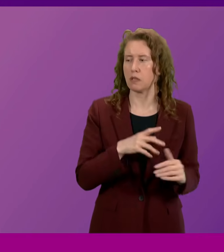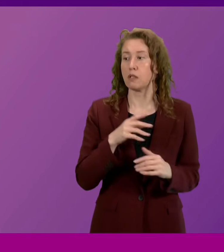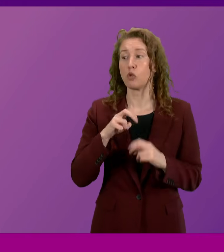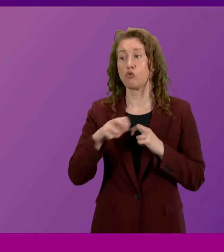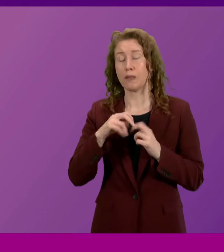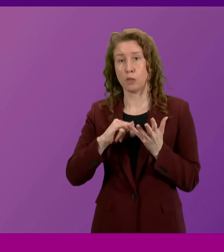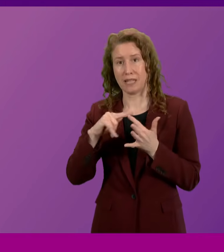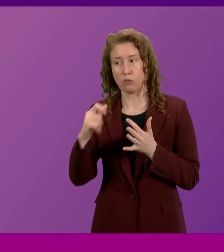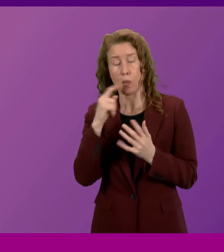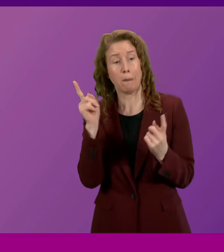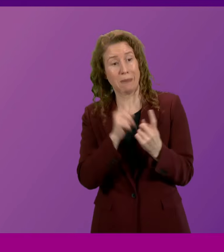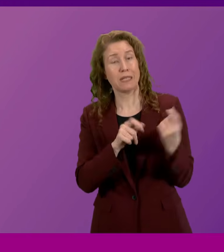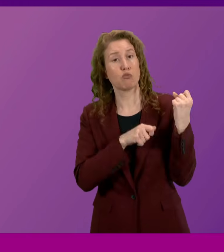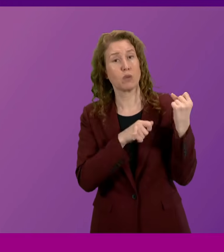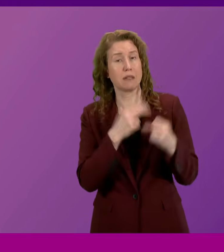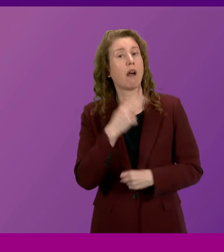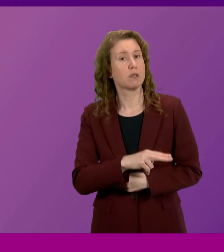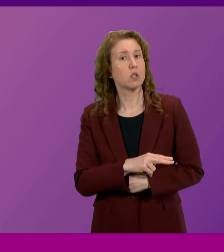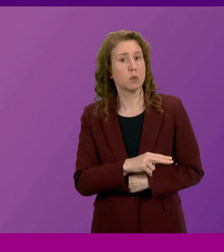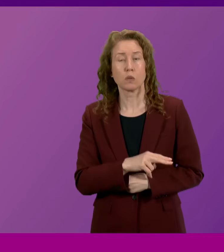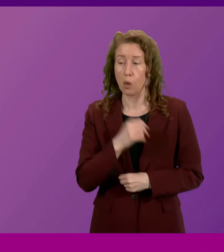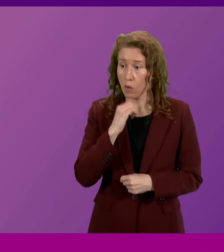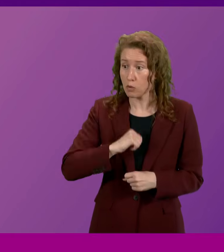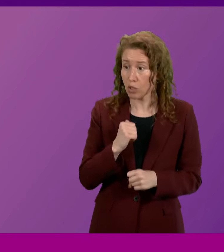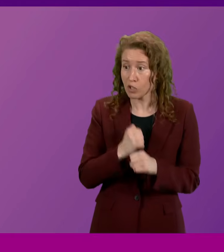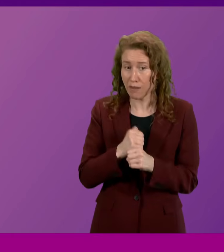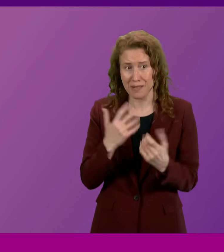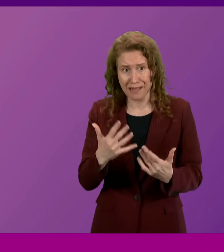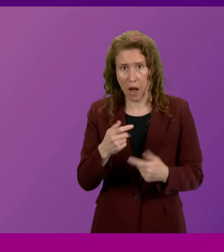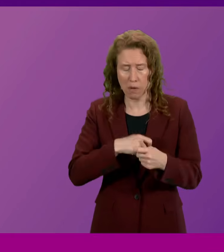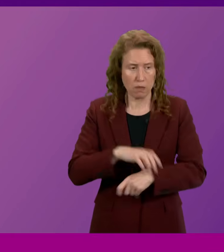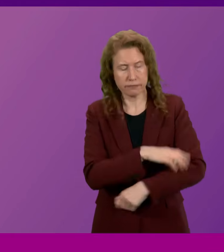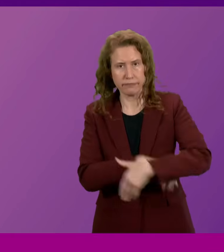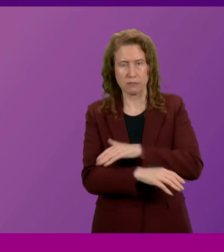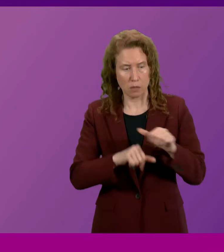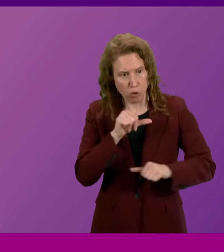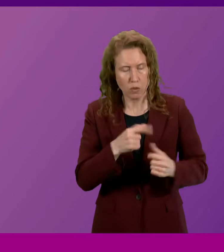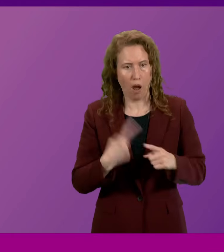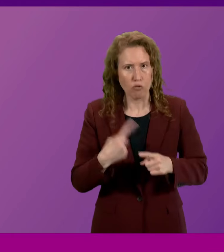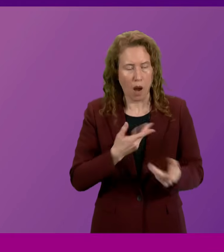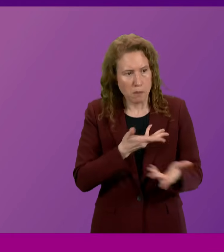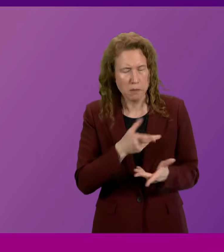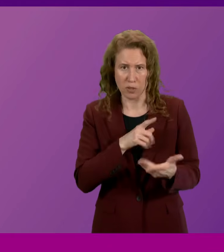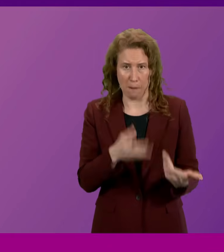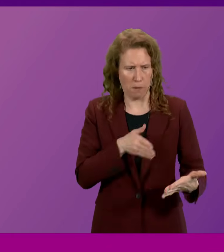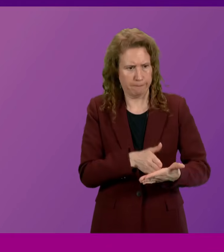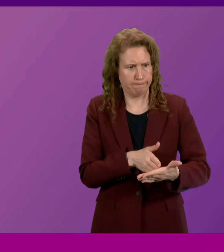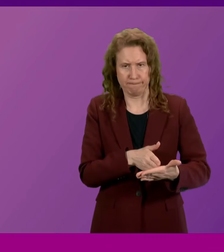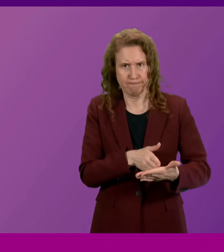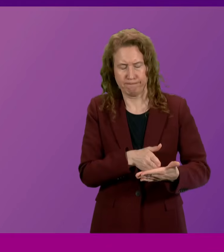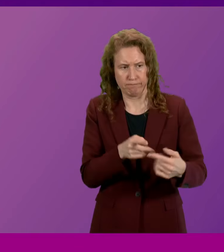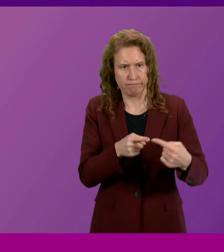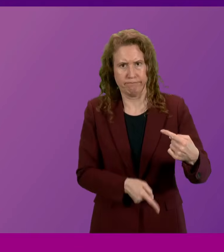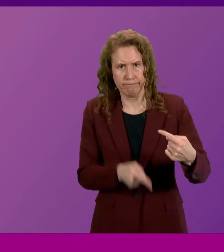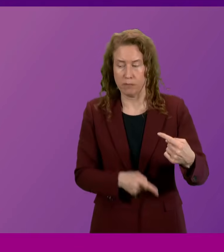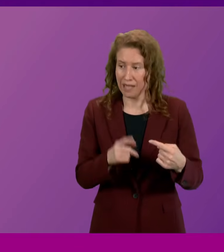Transport Secretary will meet the protesters this afternoon. Will the Scottish Government now inject some urgency into this process to break the stalemate? And can he confirm there